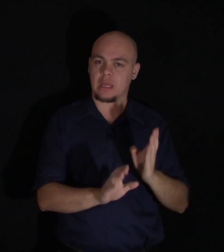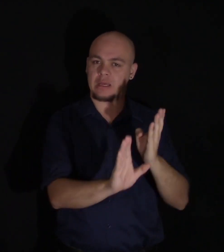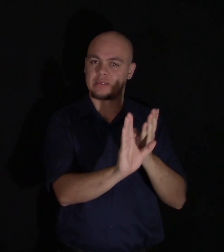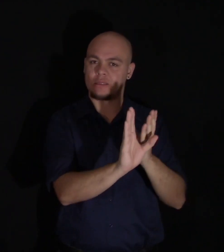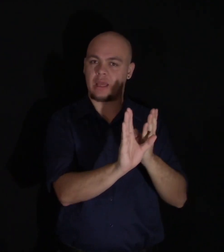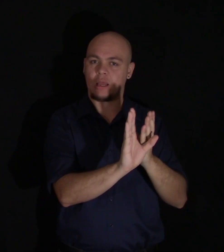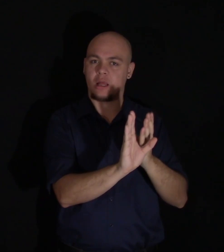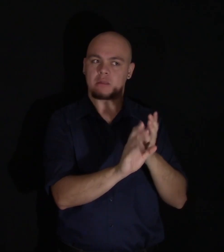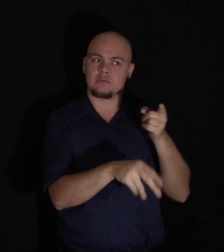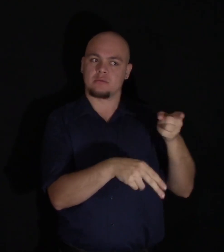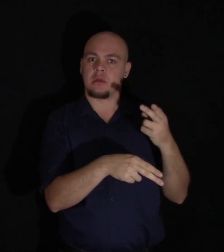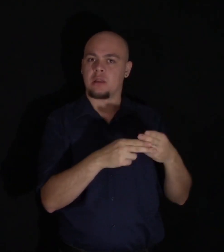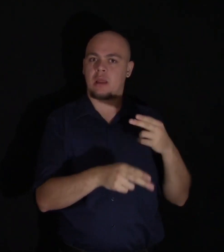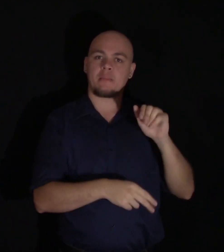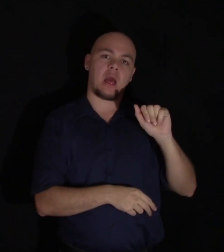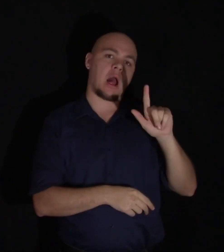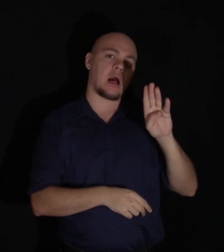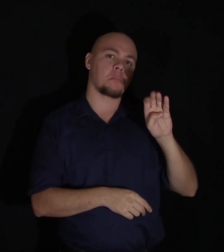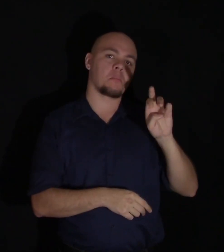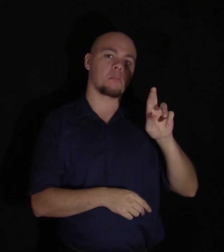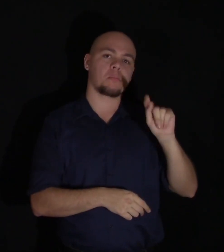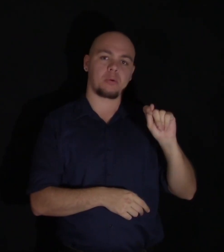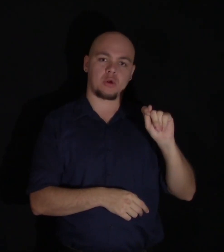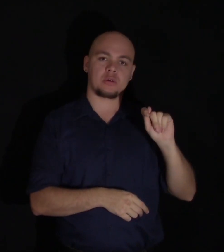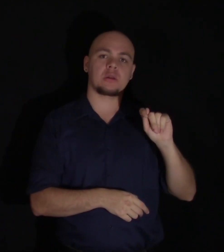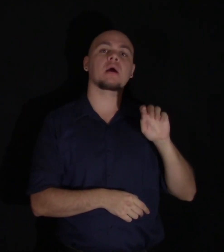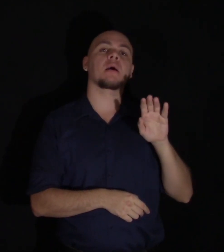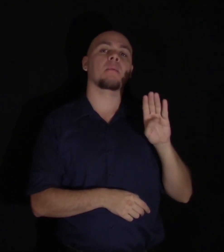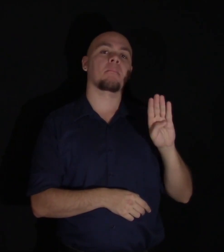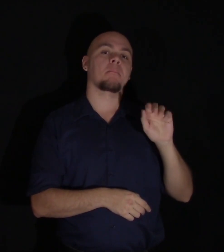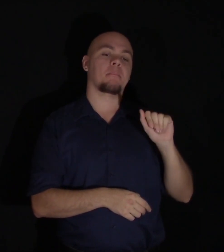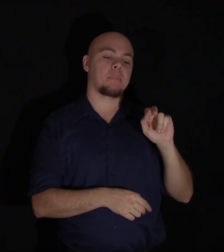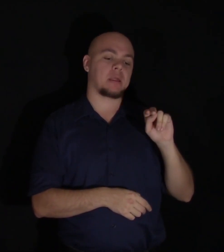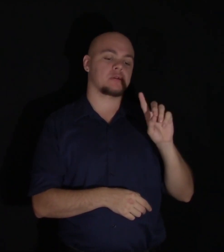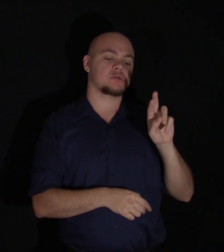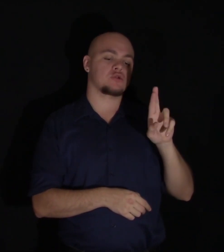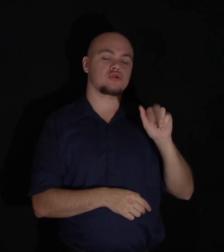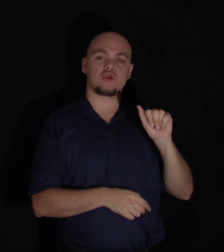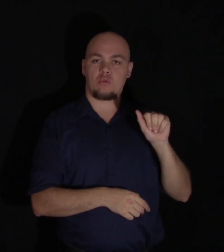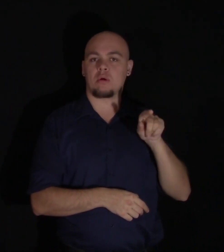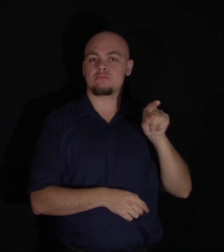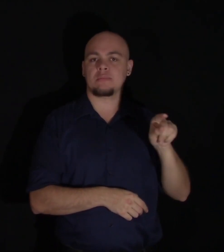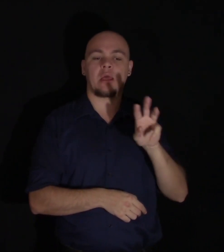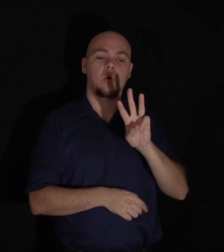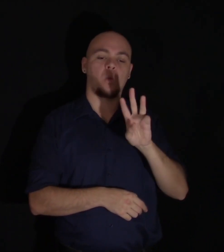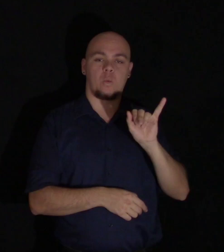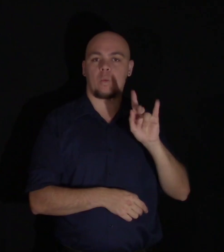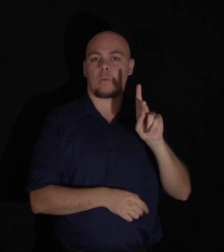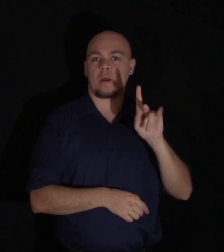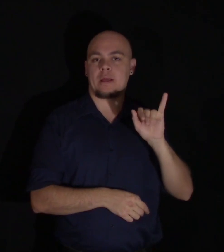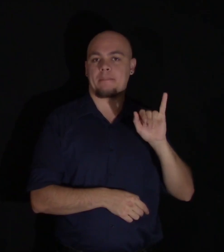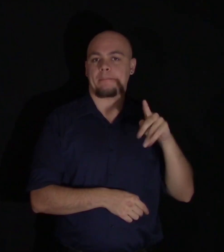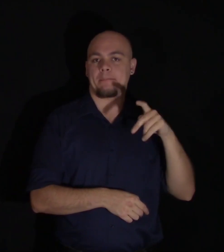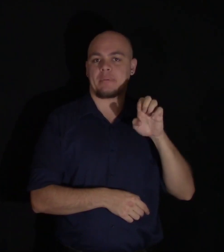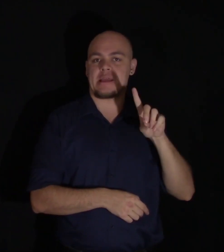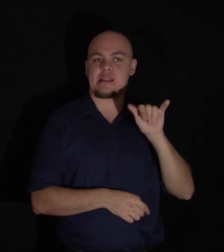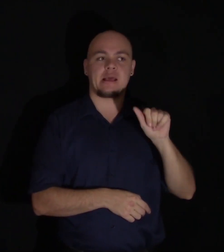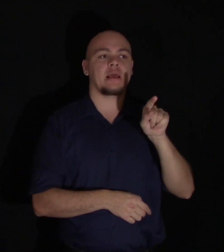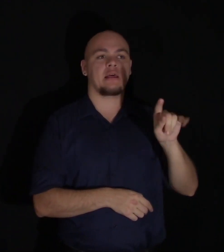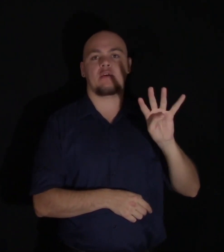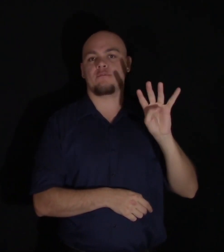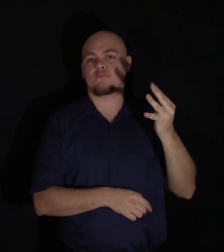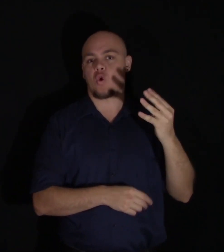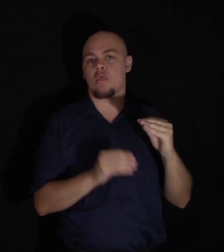psychologist, Albert Bandura. I don't know if you know Albert Bandura, but if you go to Wikipedia, it says that he's the 4th most